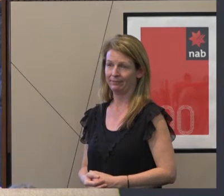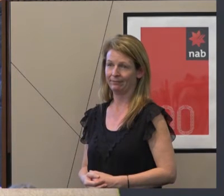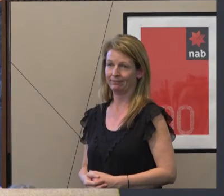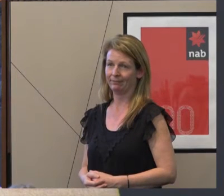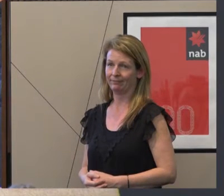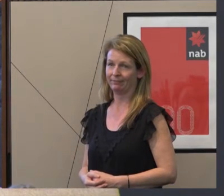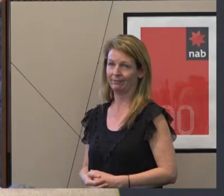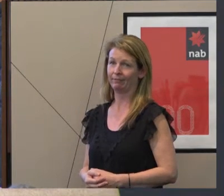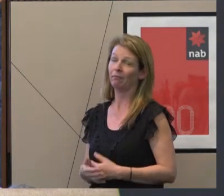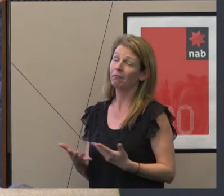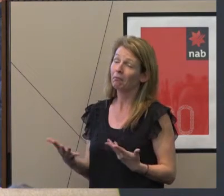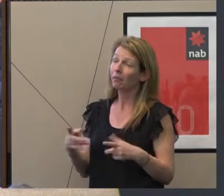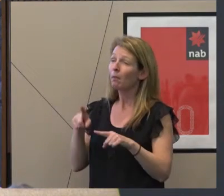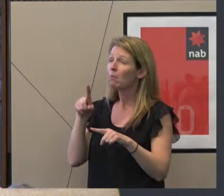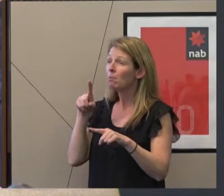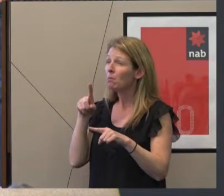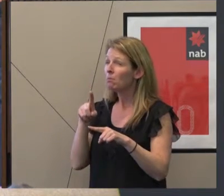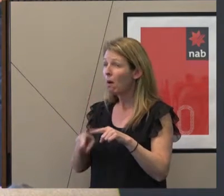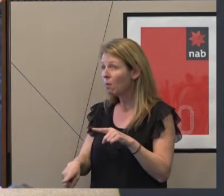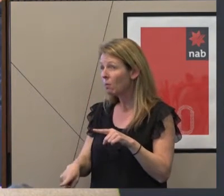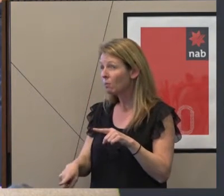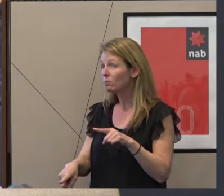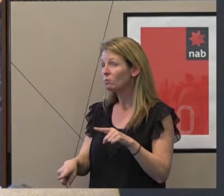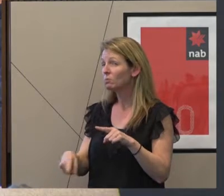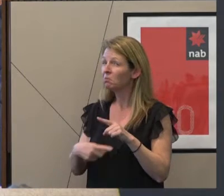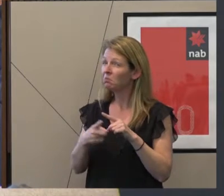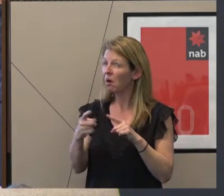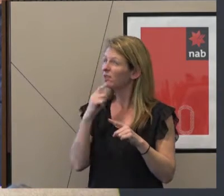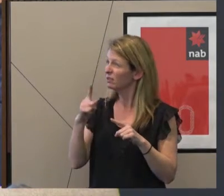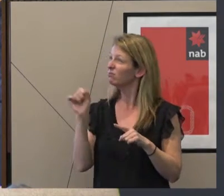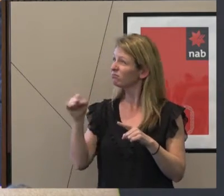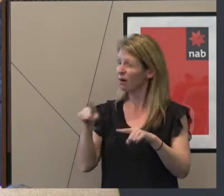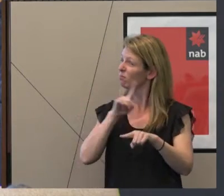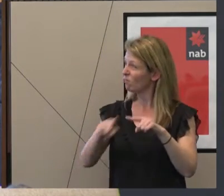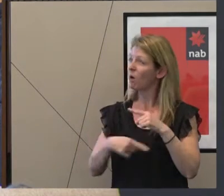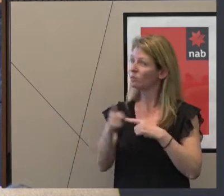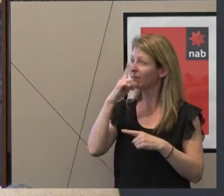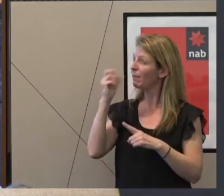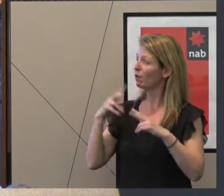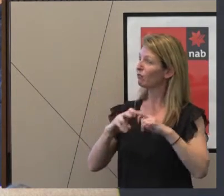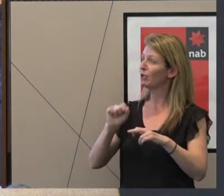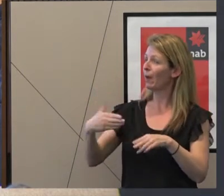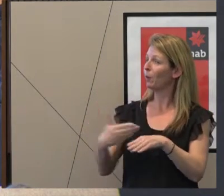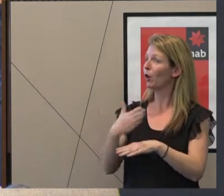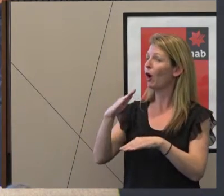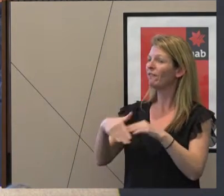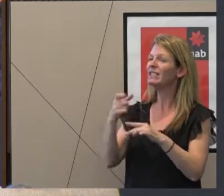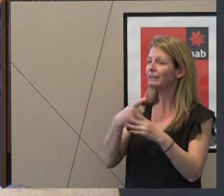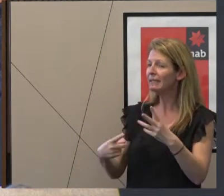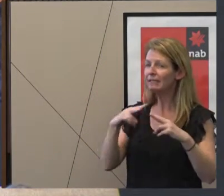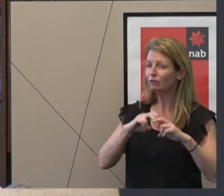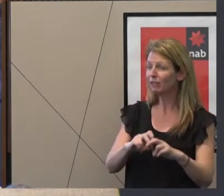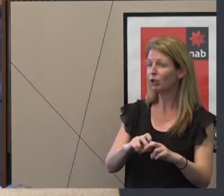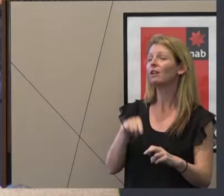And most, I would say the vast majority of researchers working in the disability field